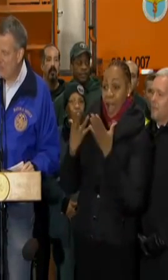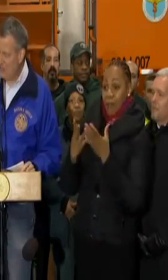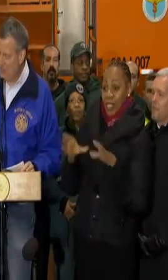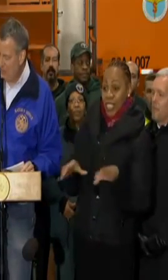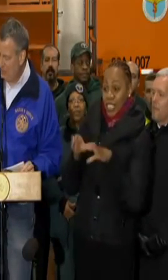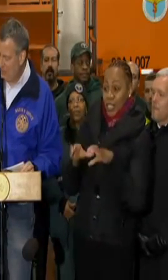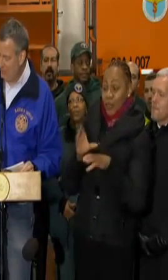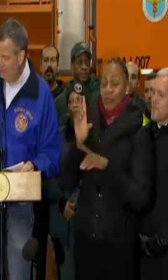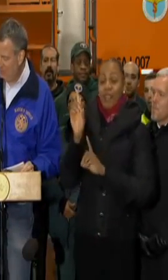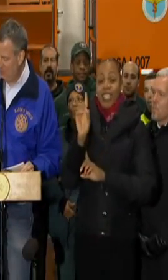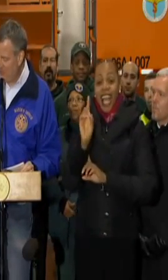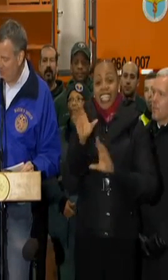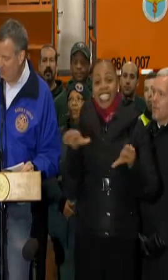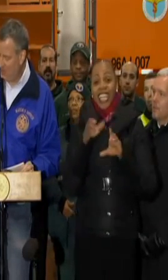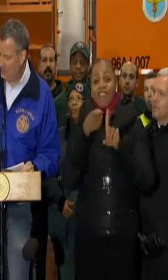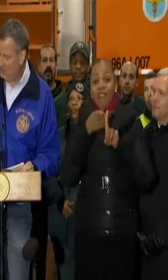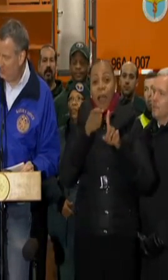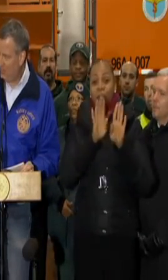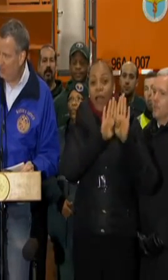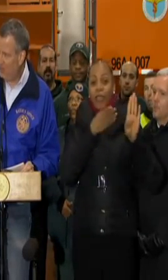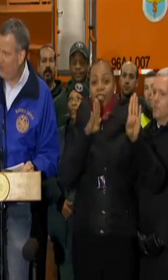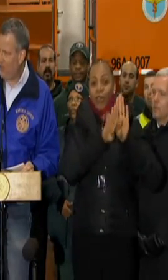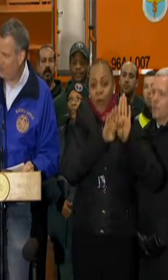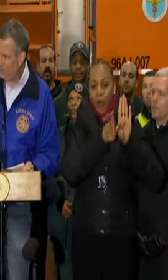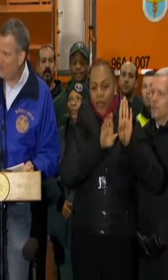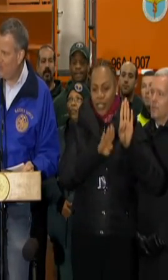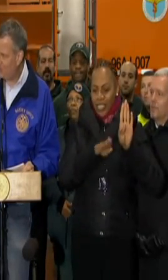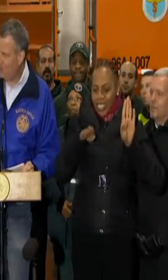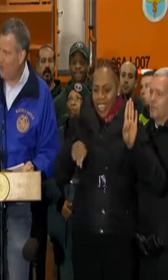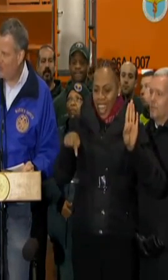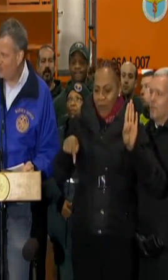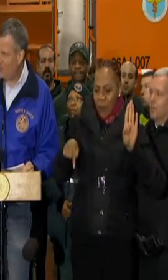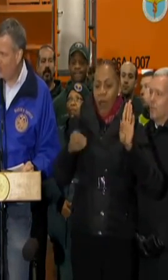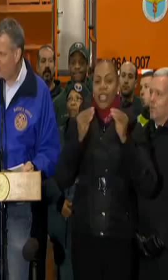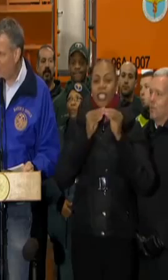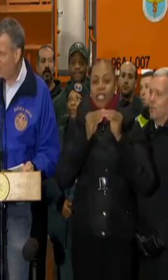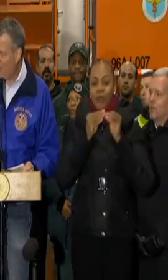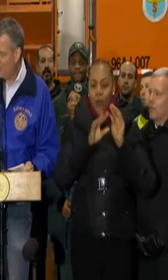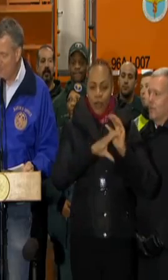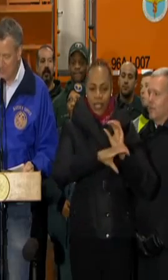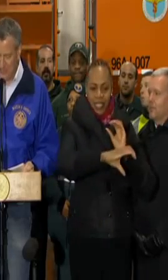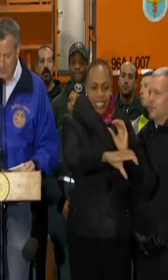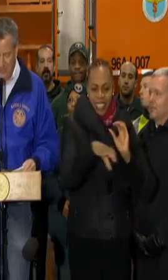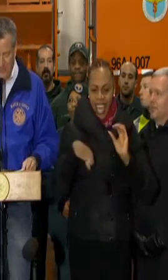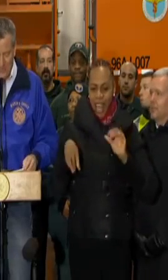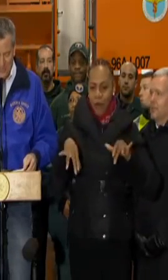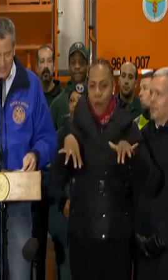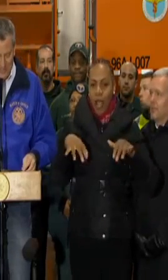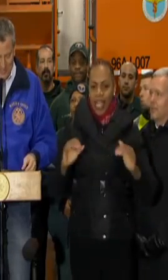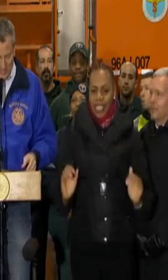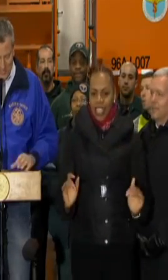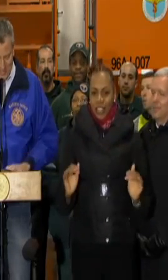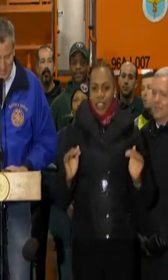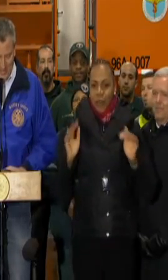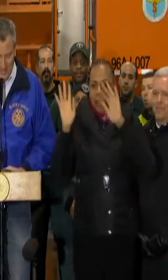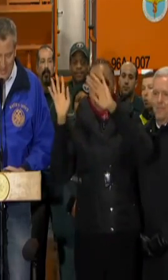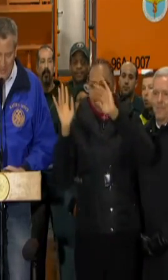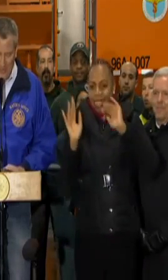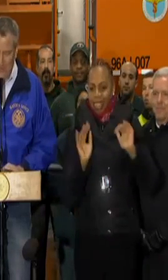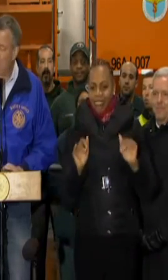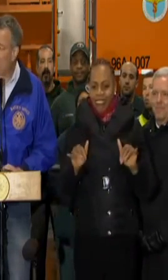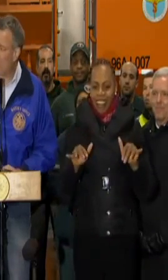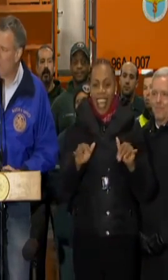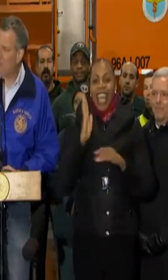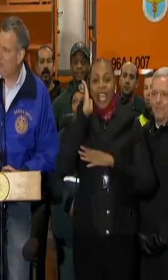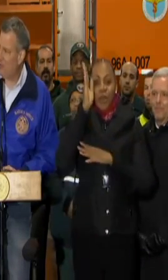Dante did the from the door to the sidewalk, and then he's doing more on the sidewalk as it accumulates. And he